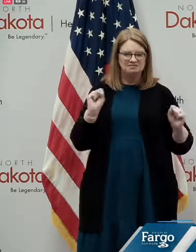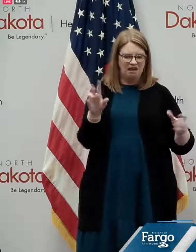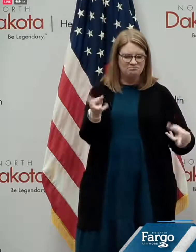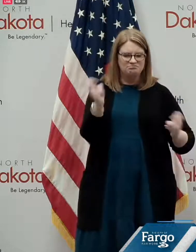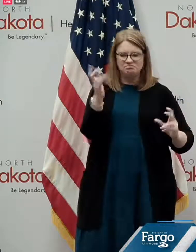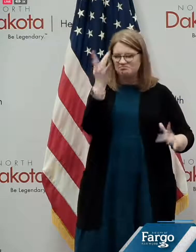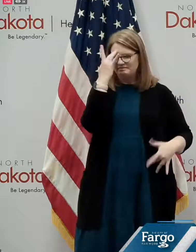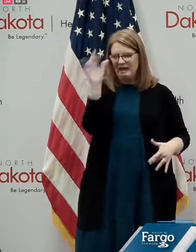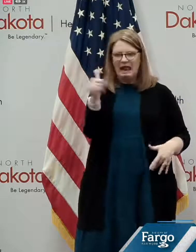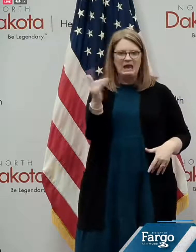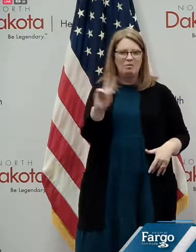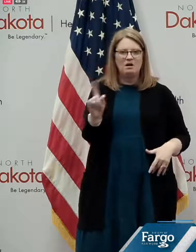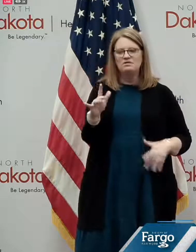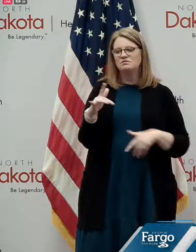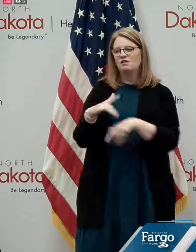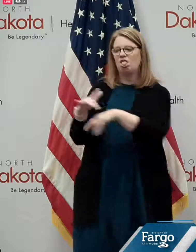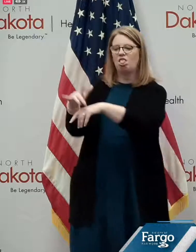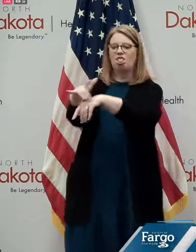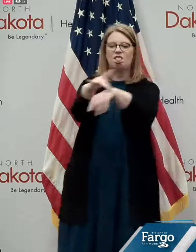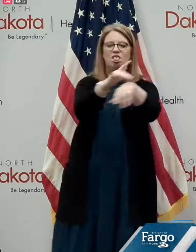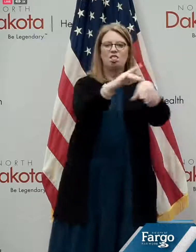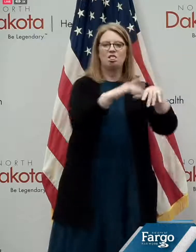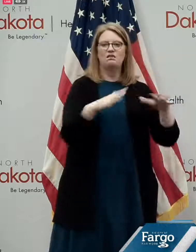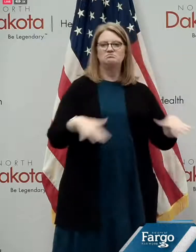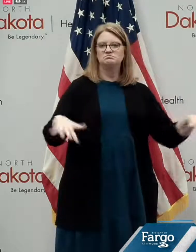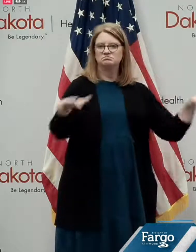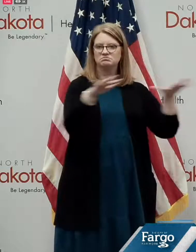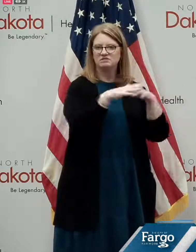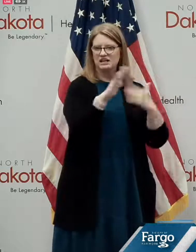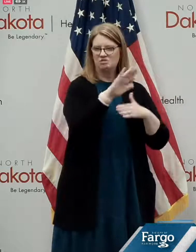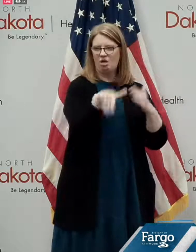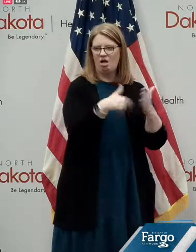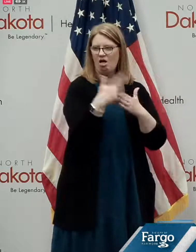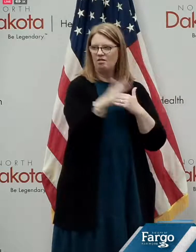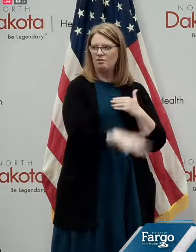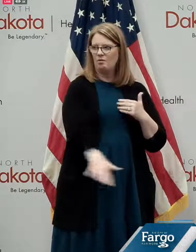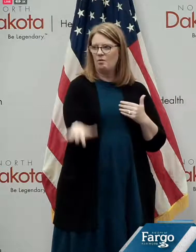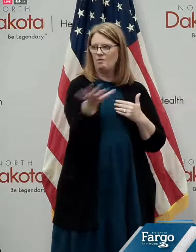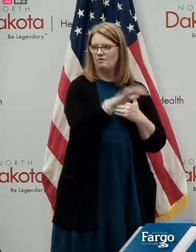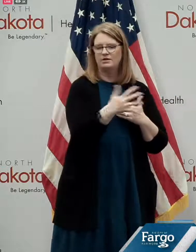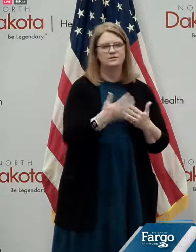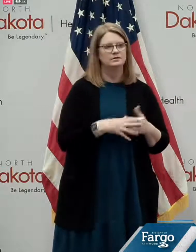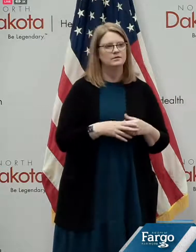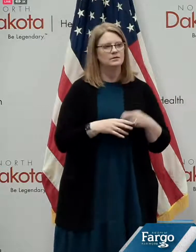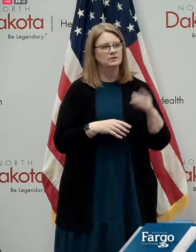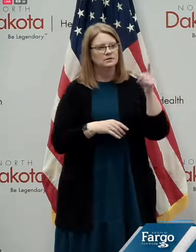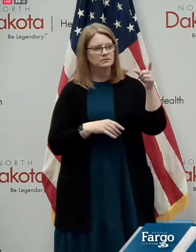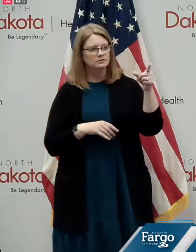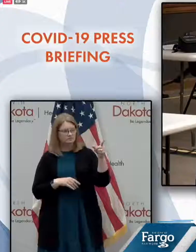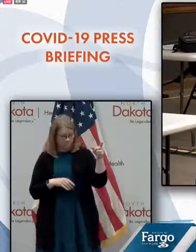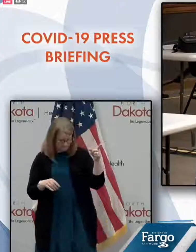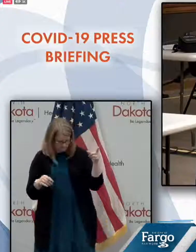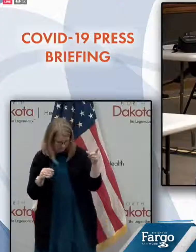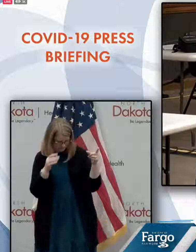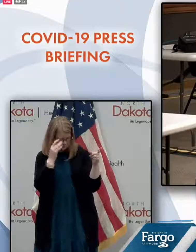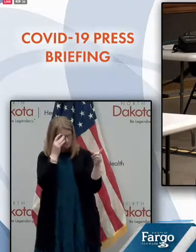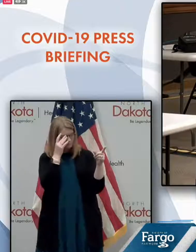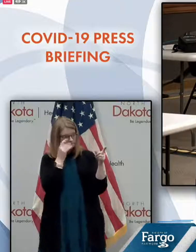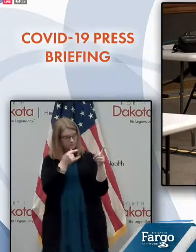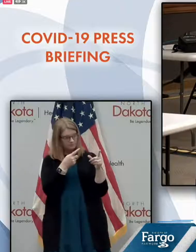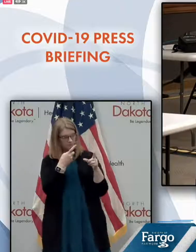make sure we're accurate about how we include out-of-state people that are living here. Am I correct